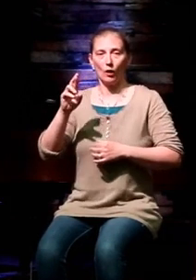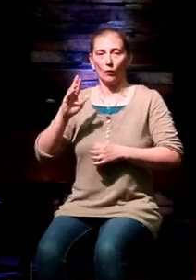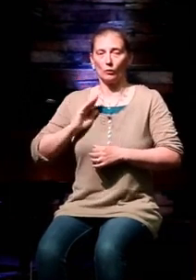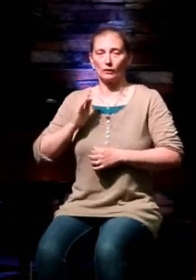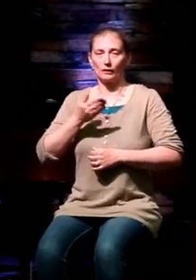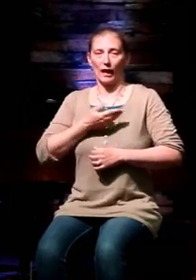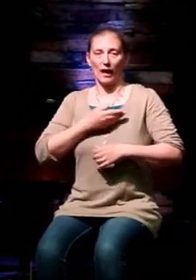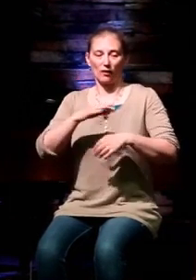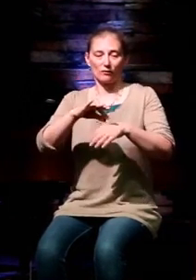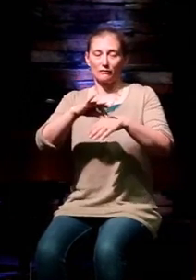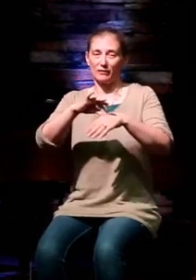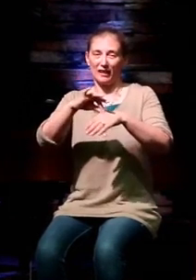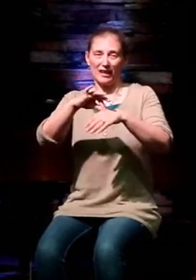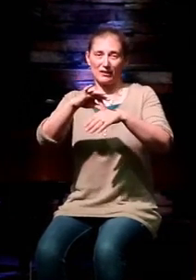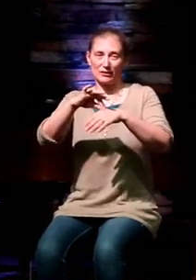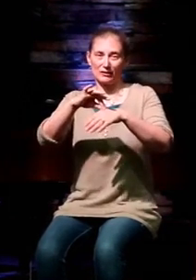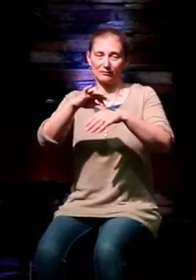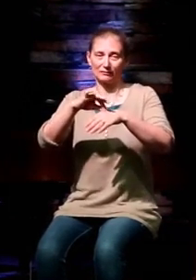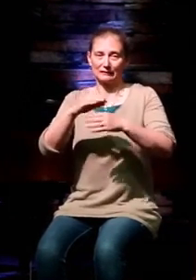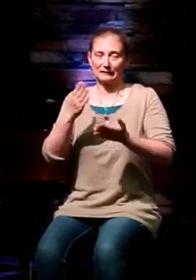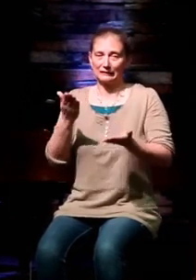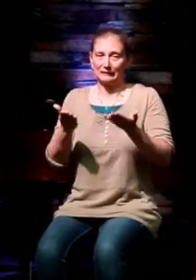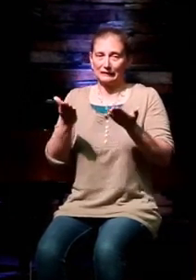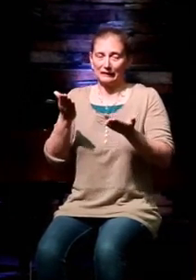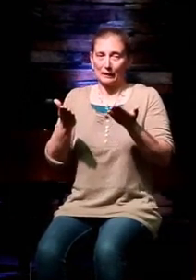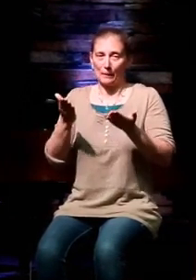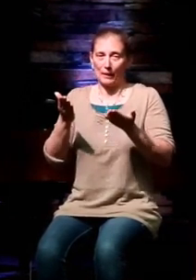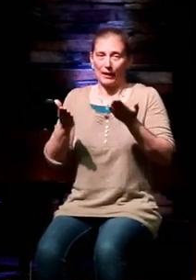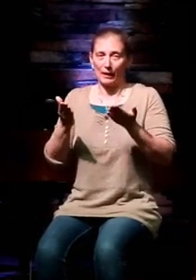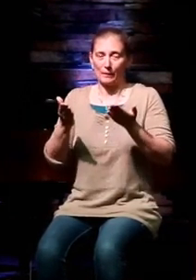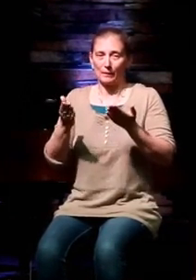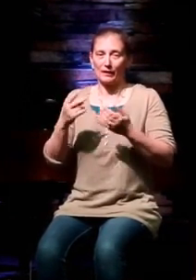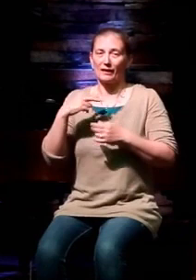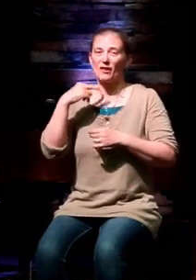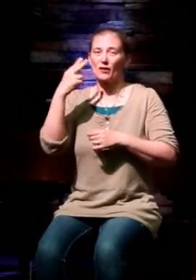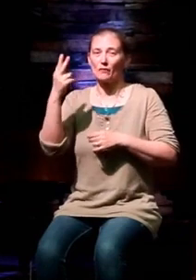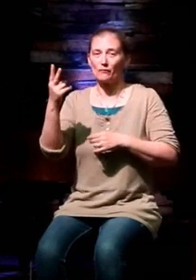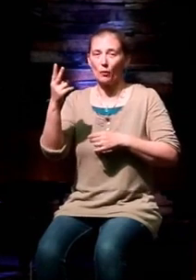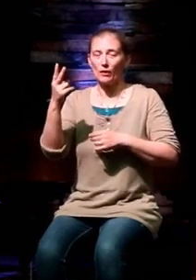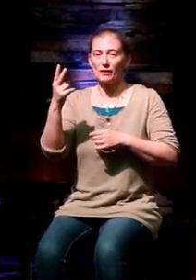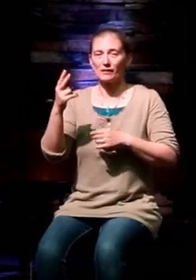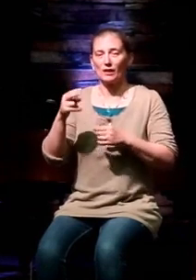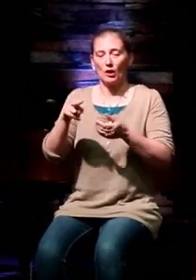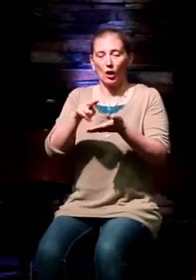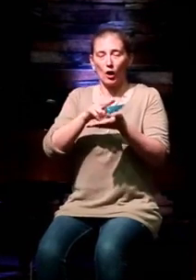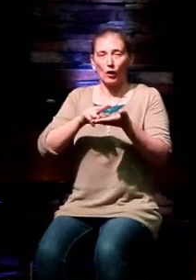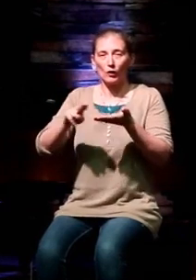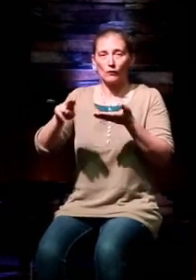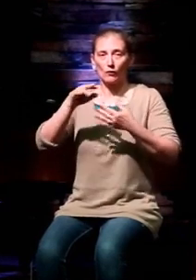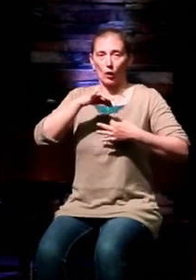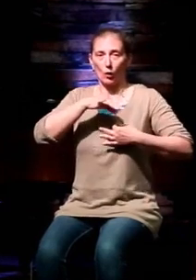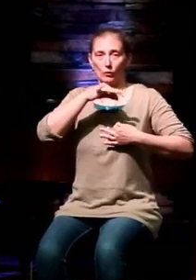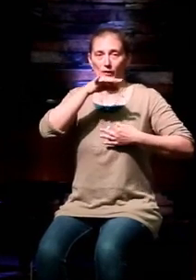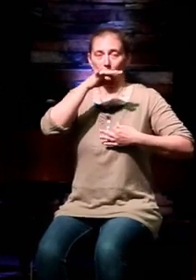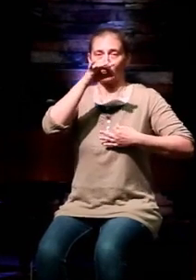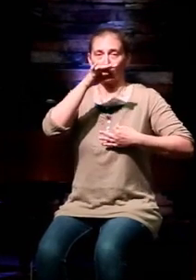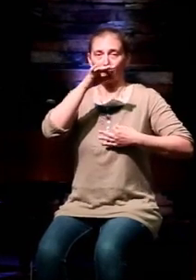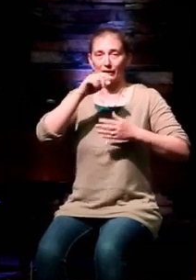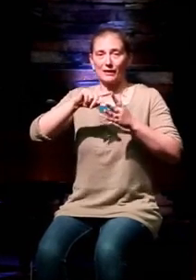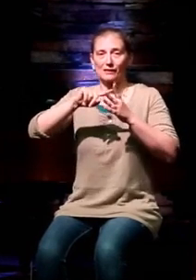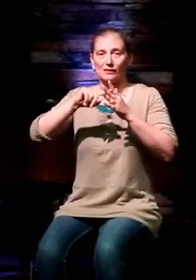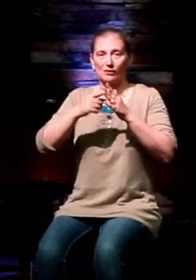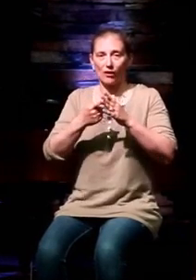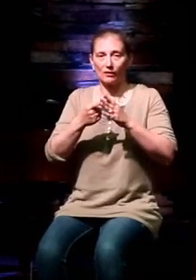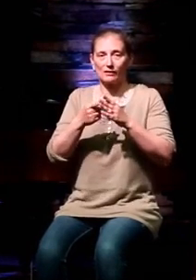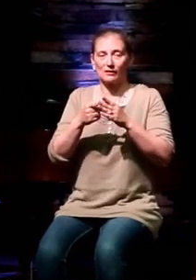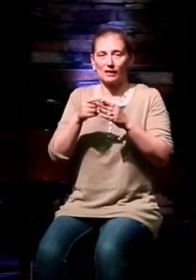is not all that appealing, not all that strong. It's maybe just this little, subtle, small nudge. But after a while, the more you listen to that voice